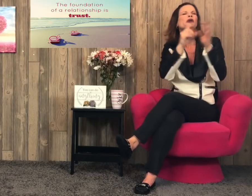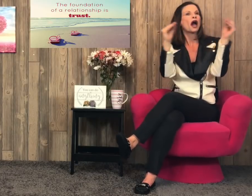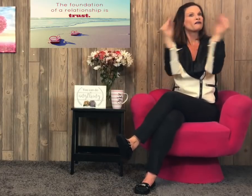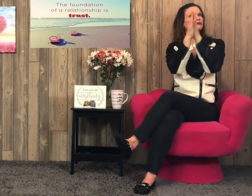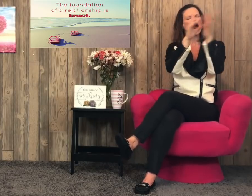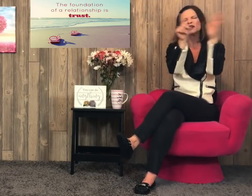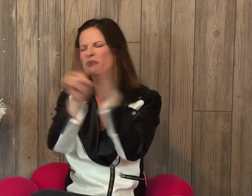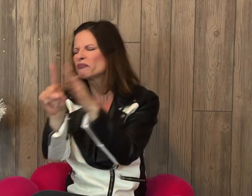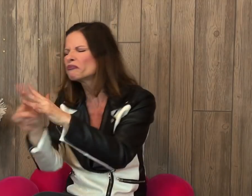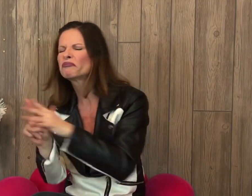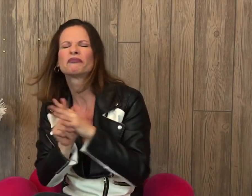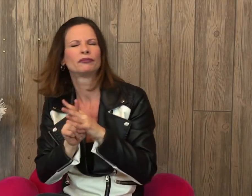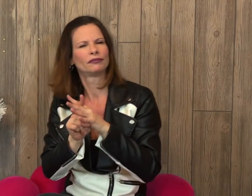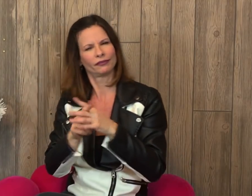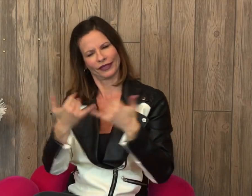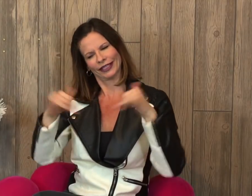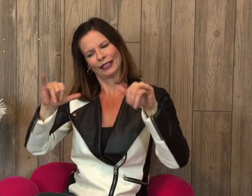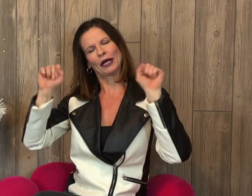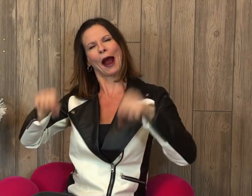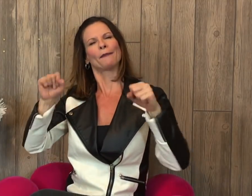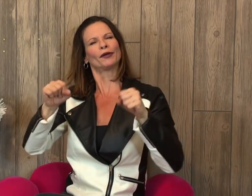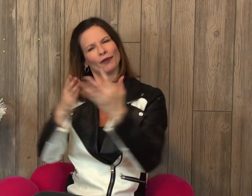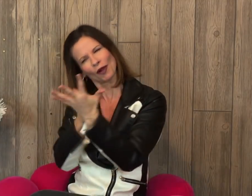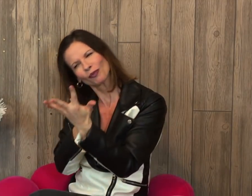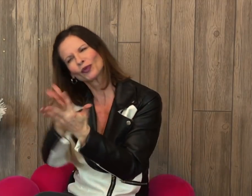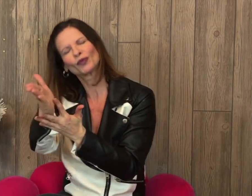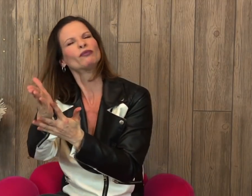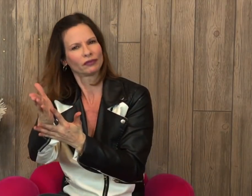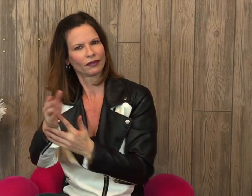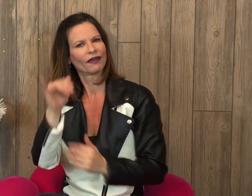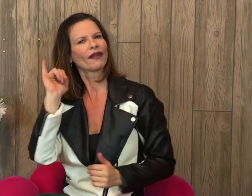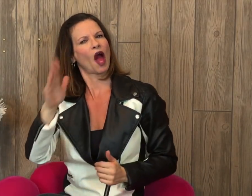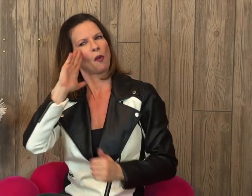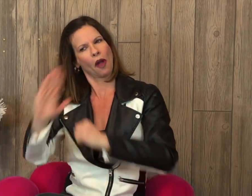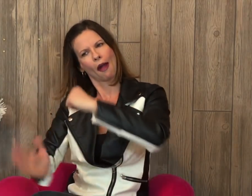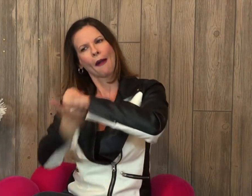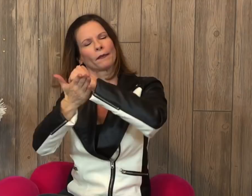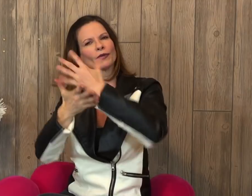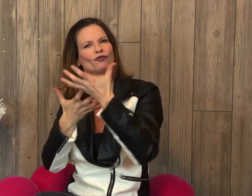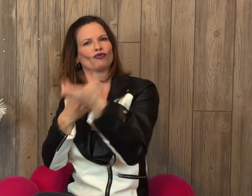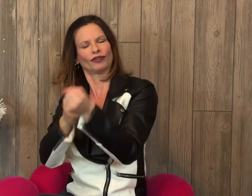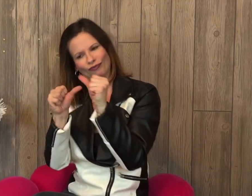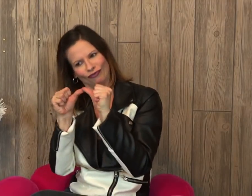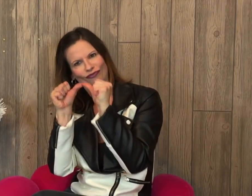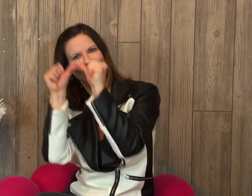Having that trust, you're always reassured that no matter what comes up, you both can get through it together.